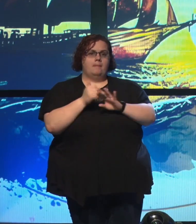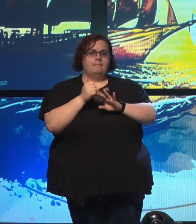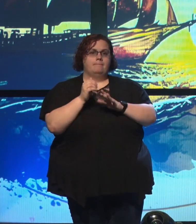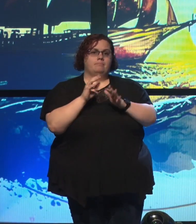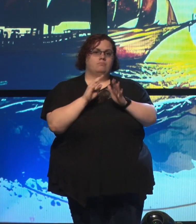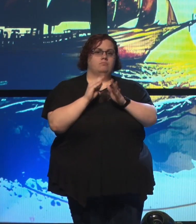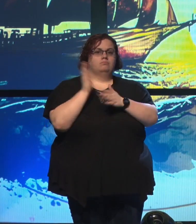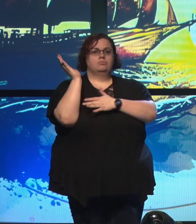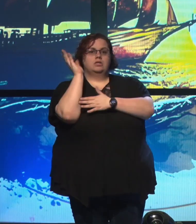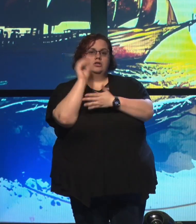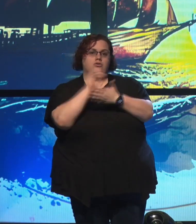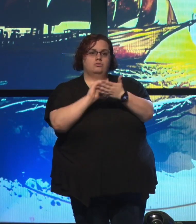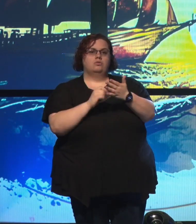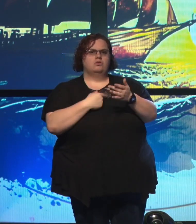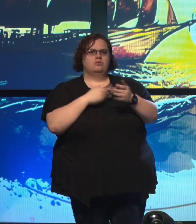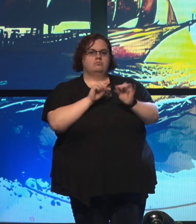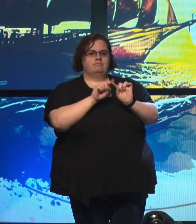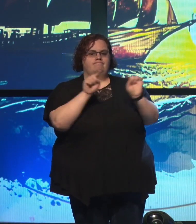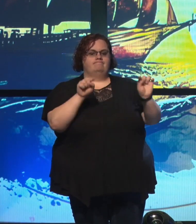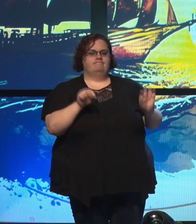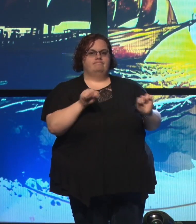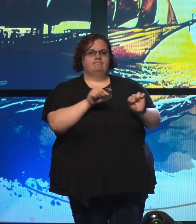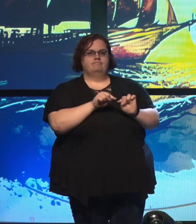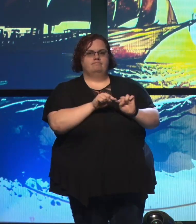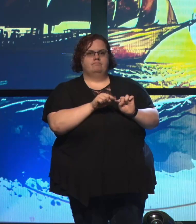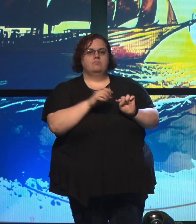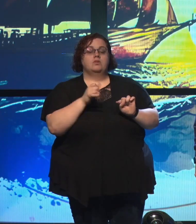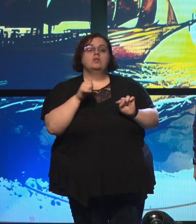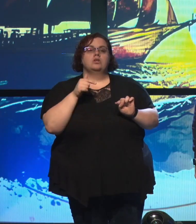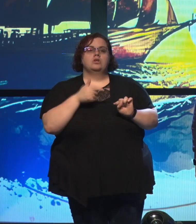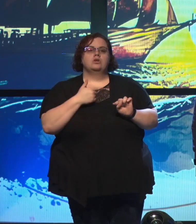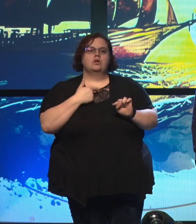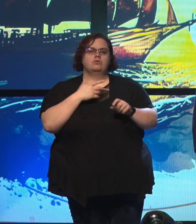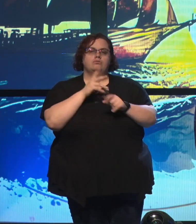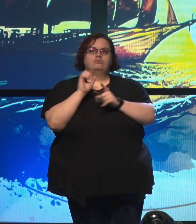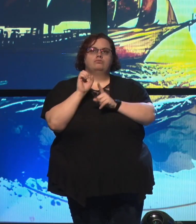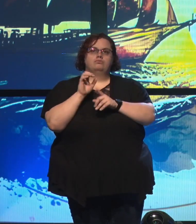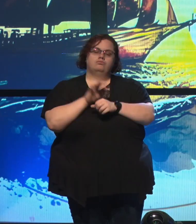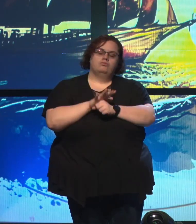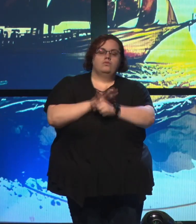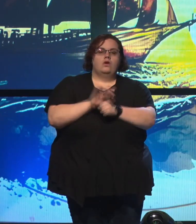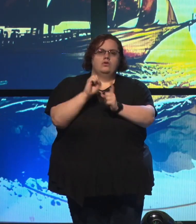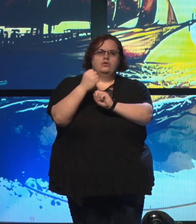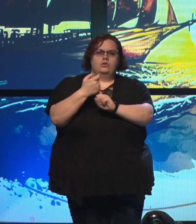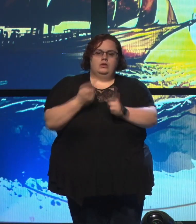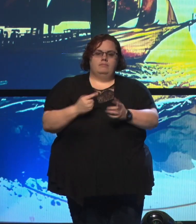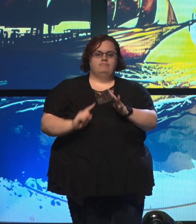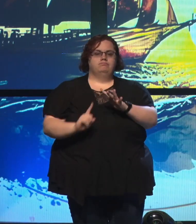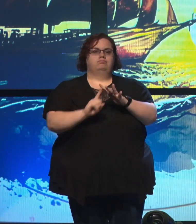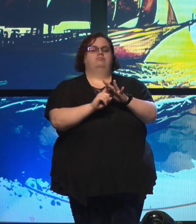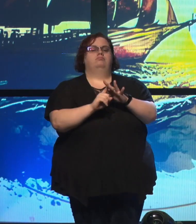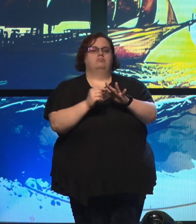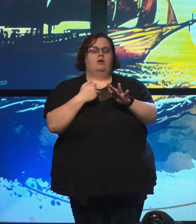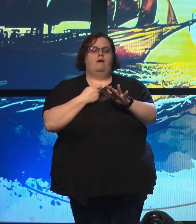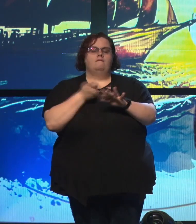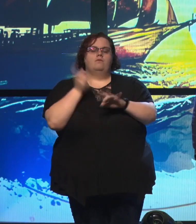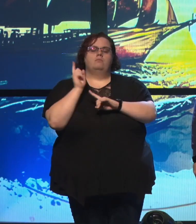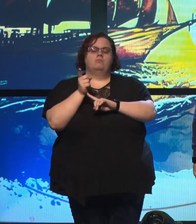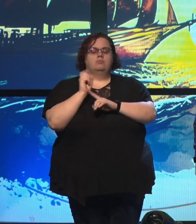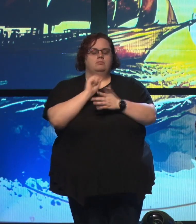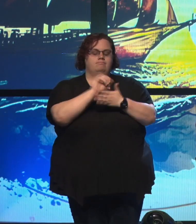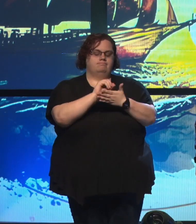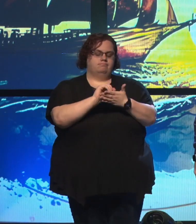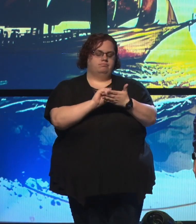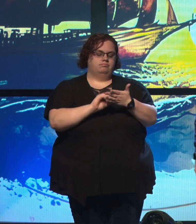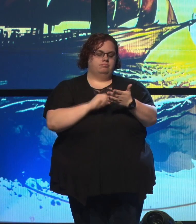little framework for this. And it's just when a stressful situation shows up in your life, You just take a few moments and you just write it down, what it was,